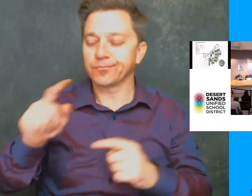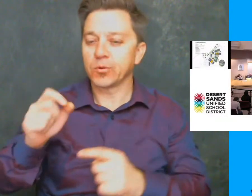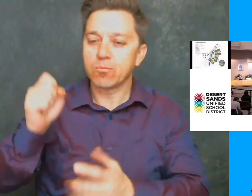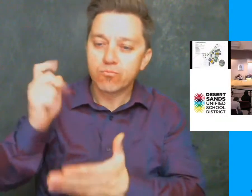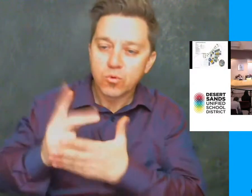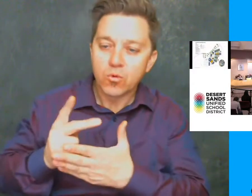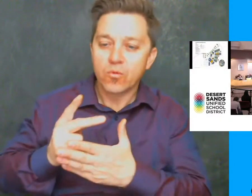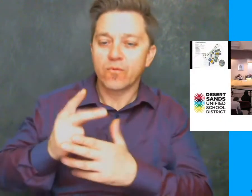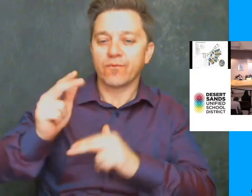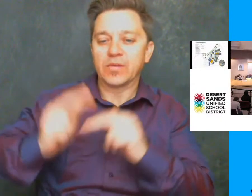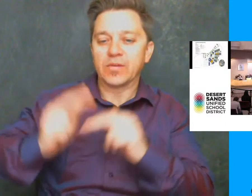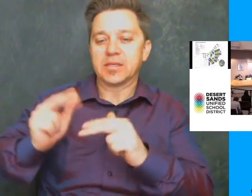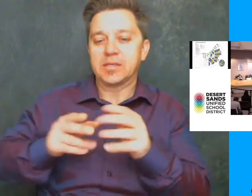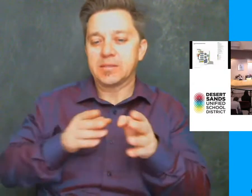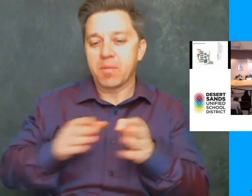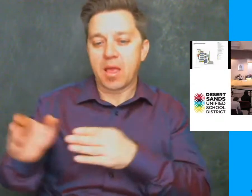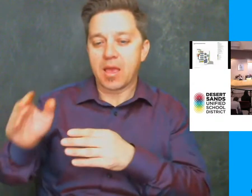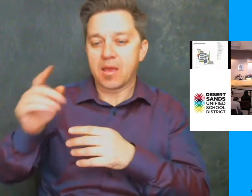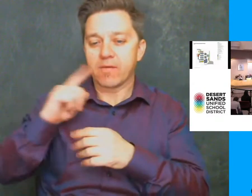facilities plan in